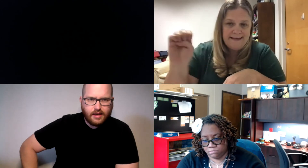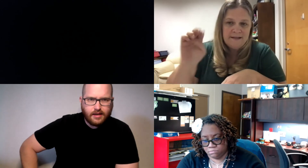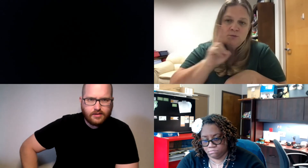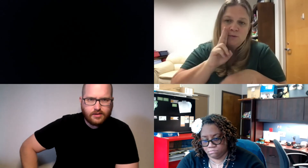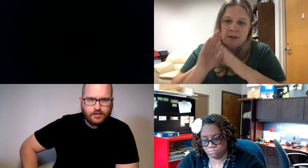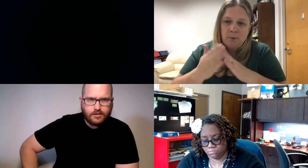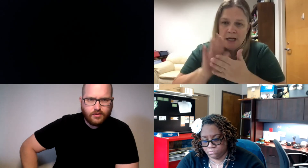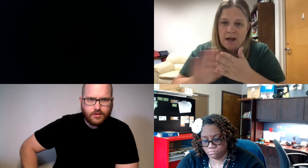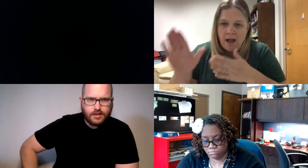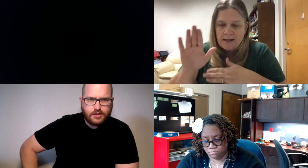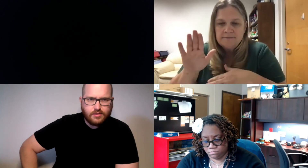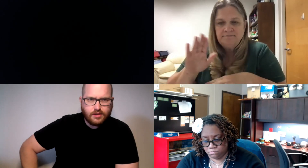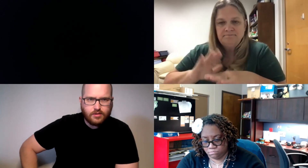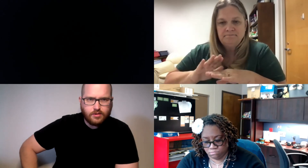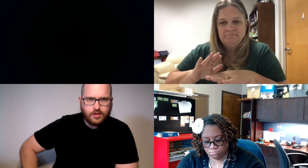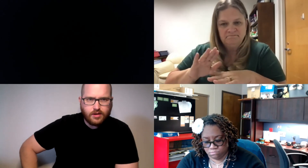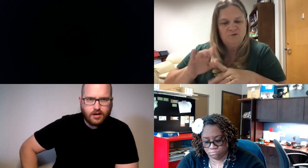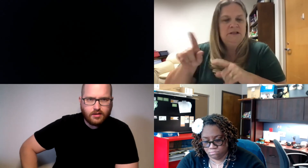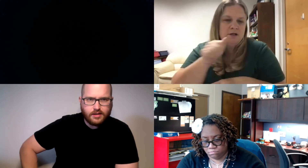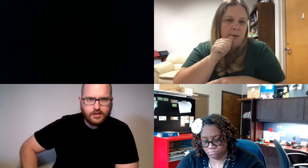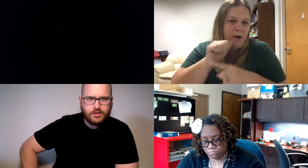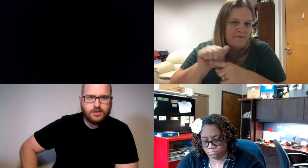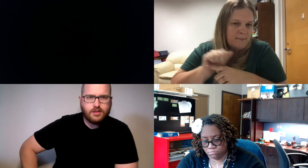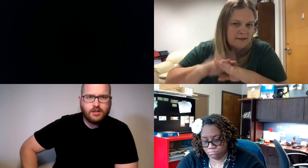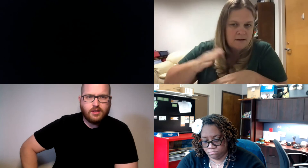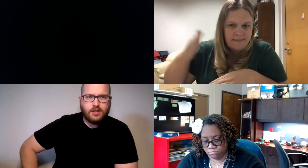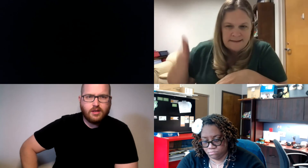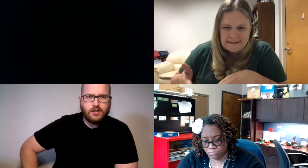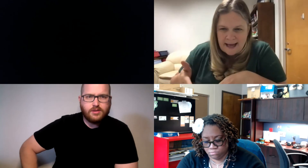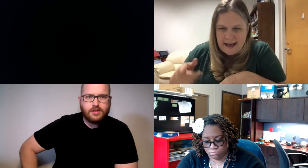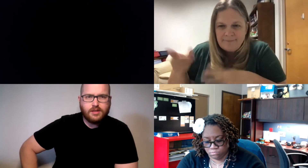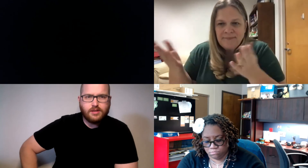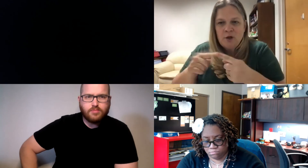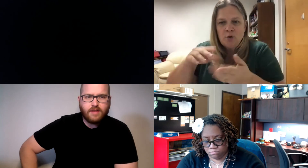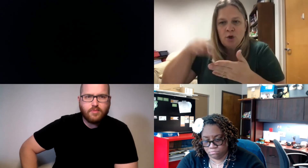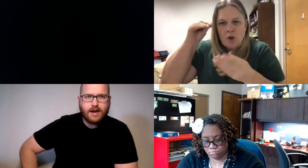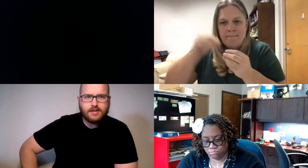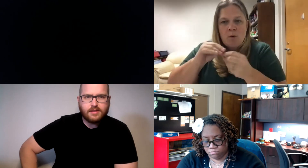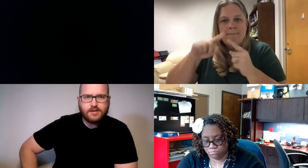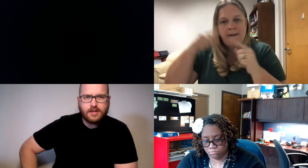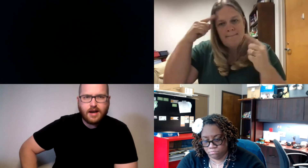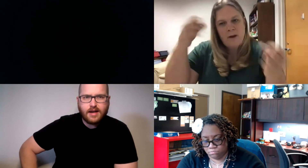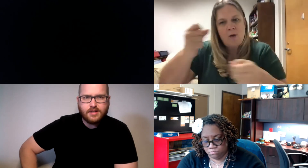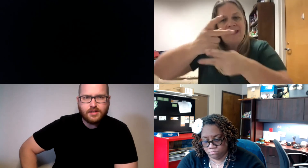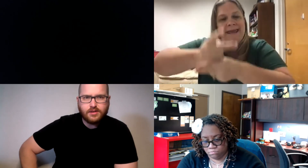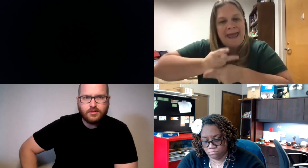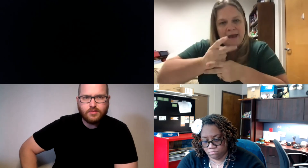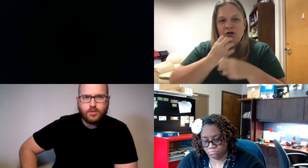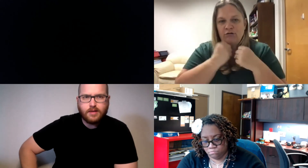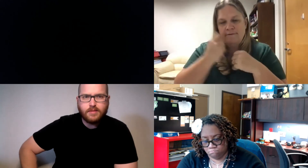ADA counselor, Northeast Houston Community College. She does private practice on the side. She's here to learn more